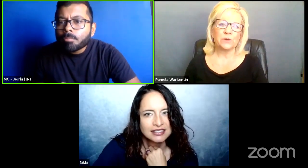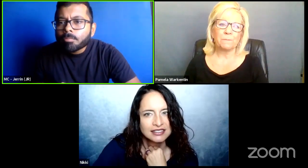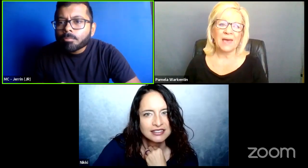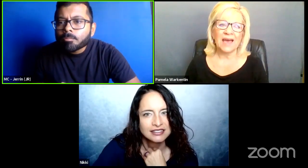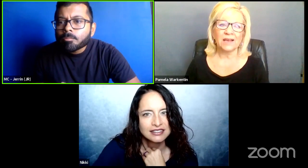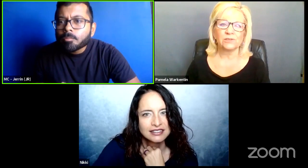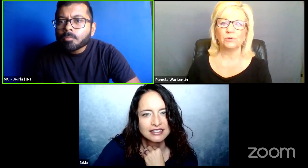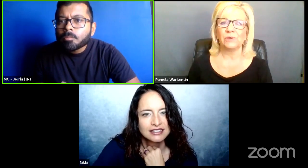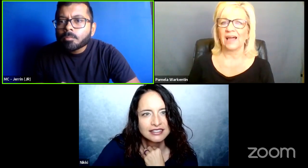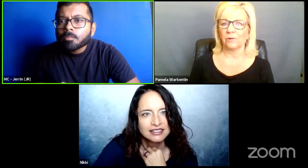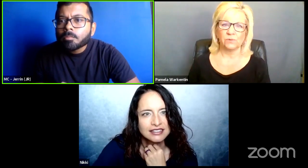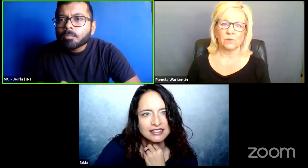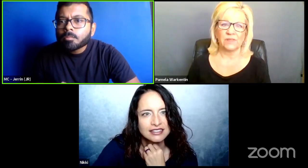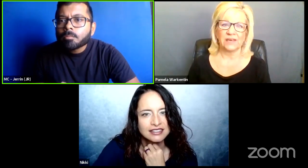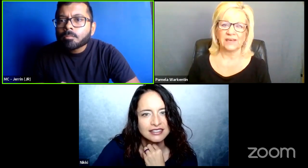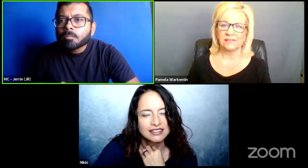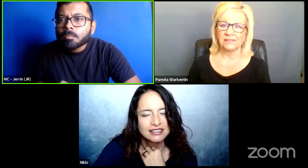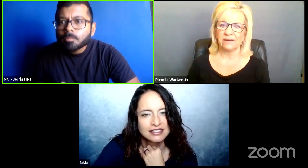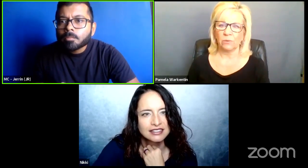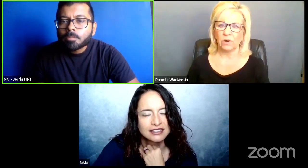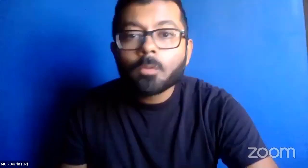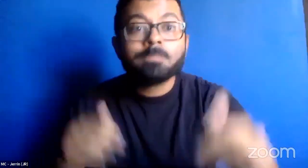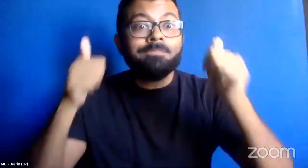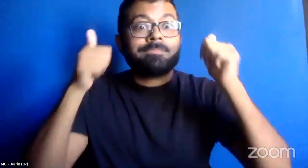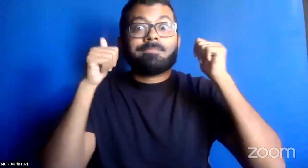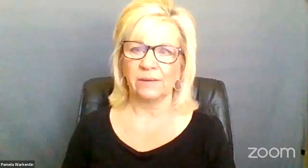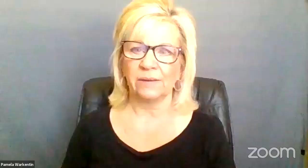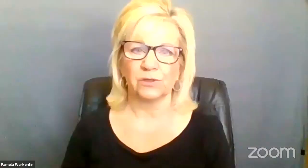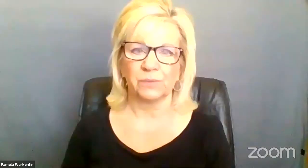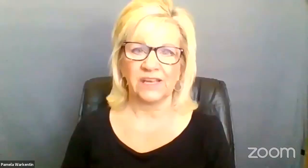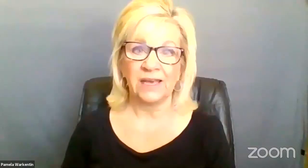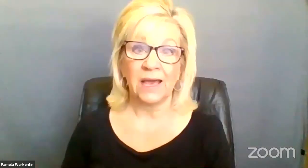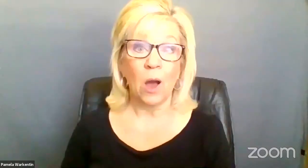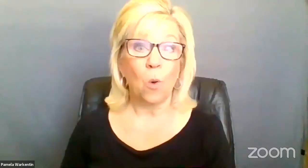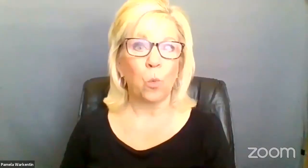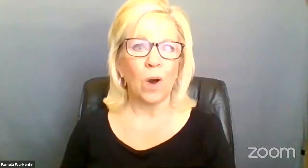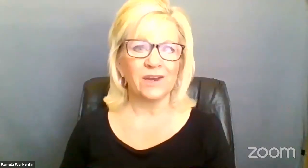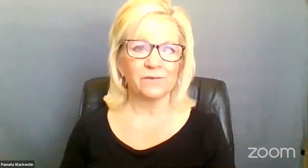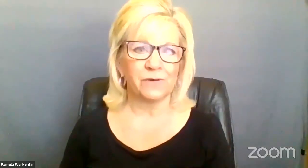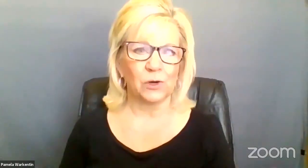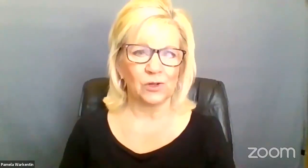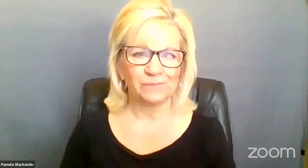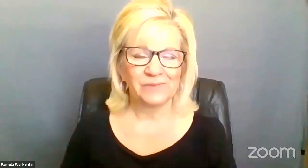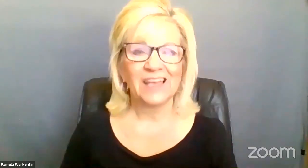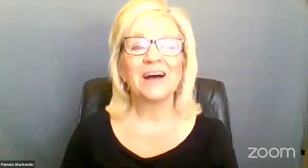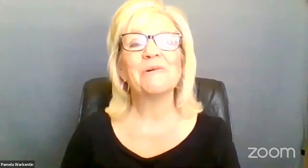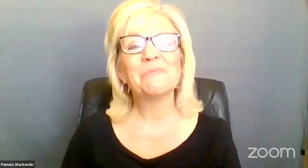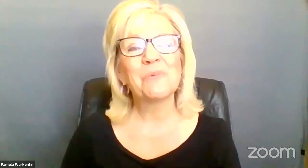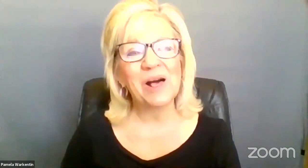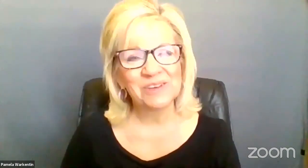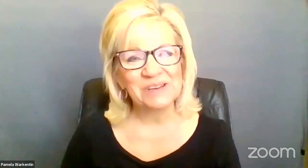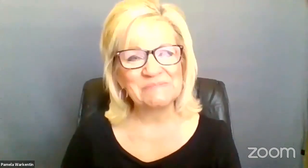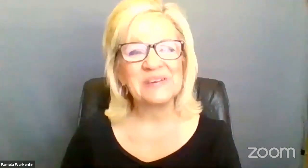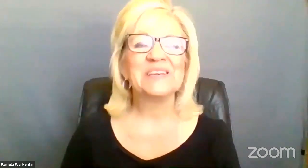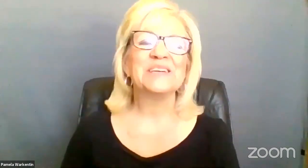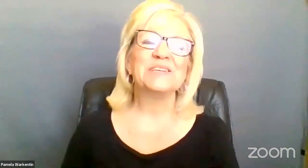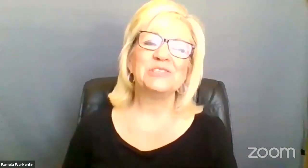to gallery view so that everyone is able to view comfortably. Wonderful. Welcome to